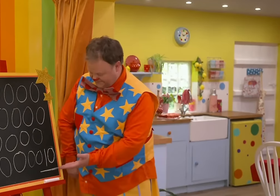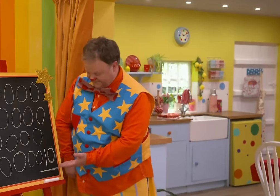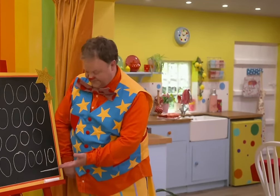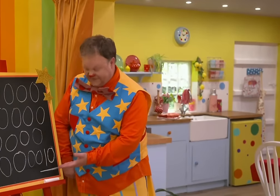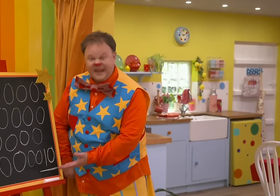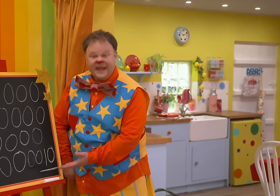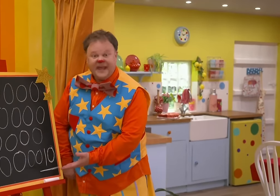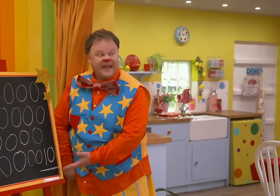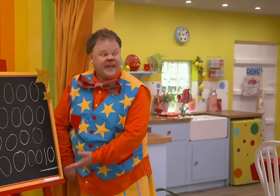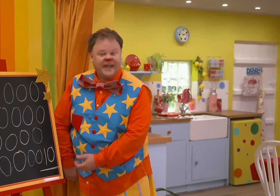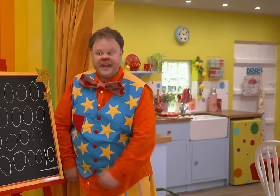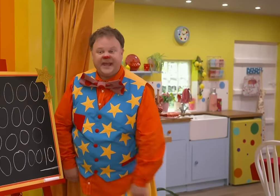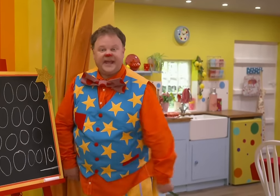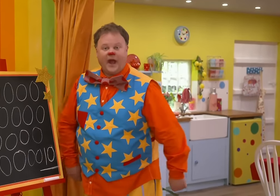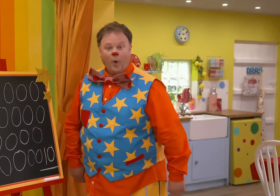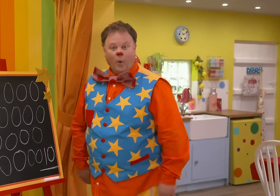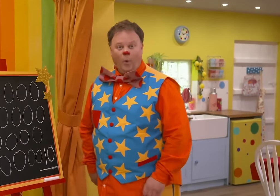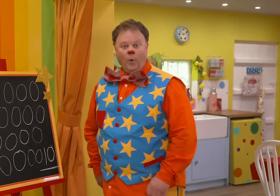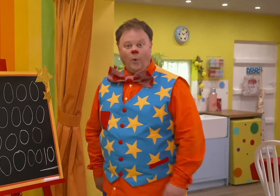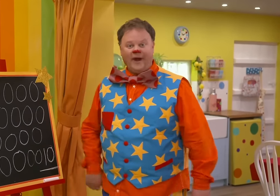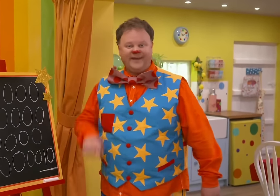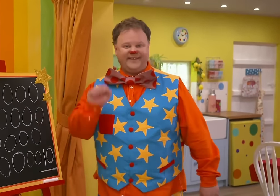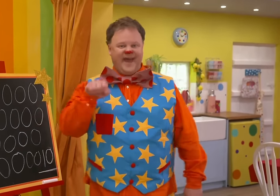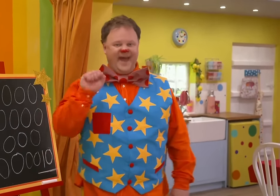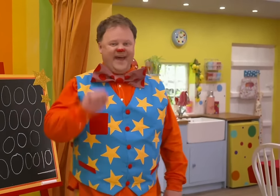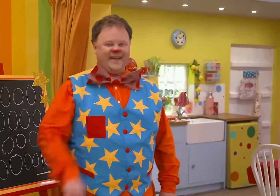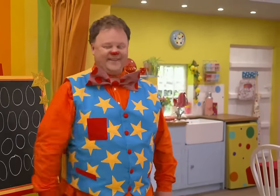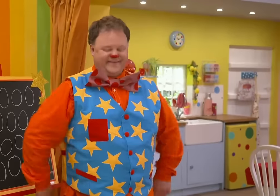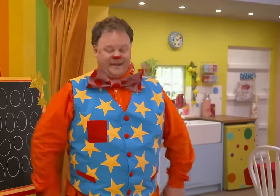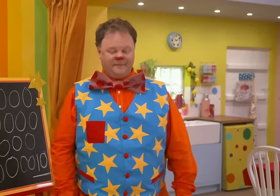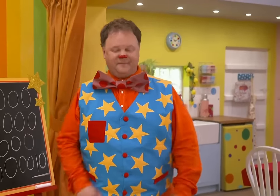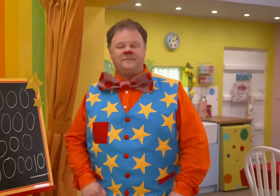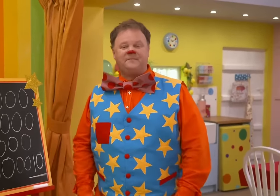us the sign for shiny? Oh, yes.